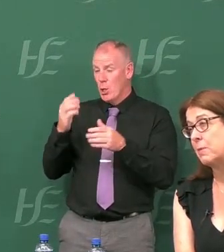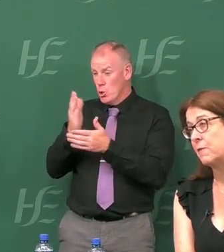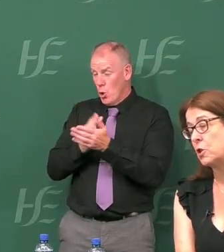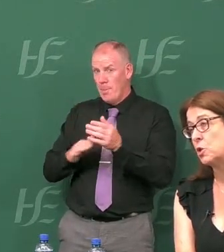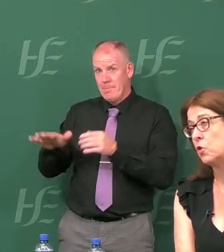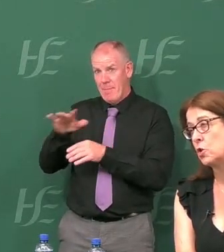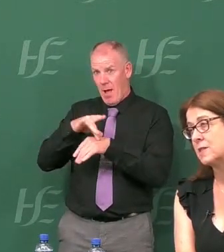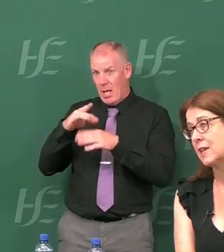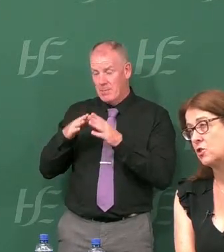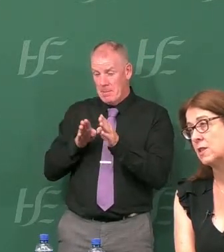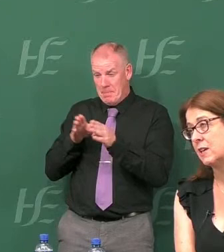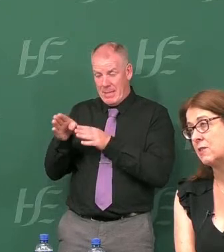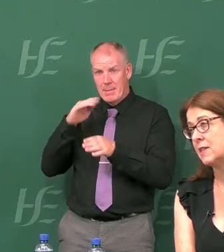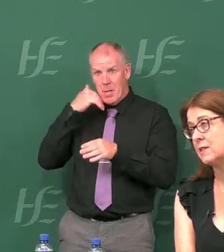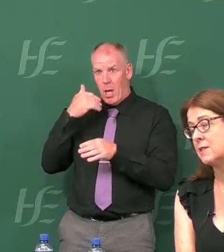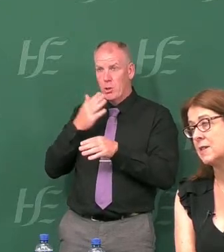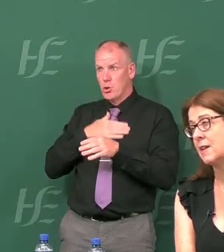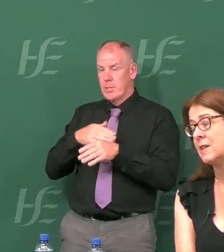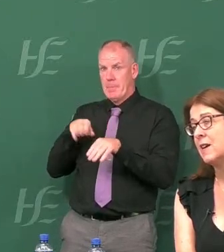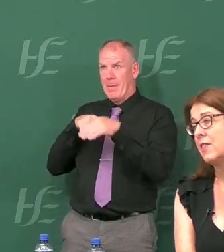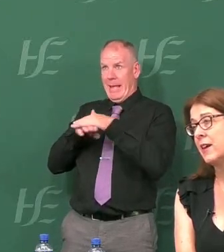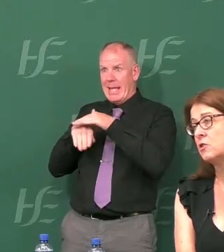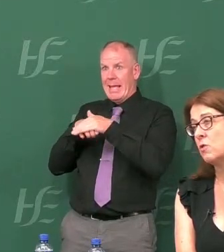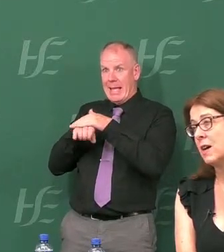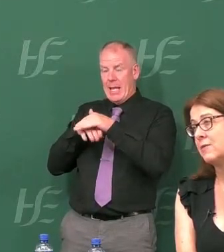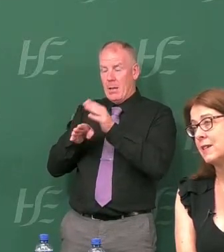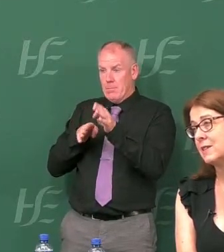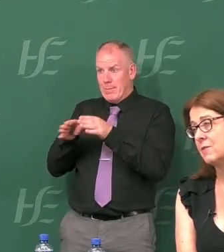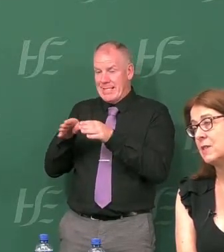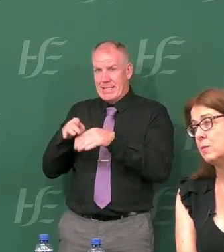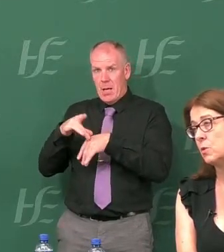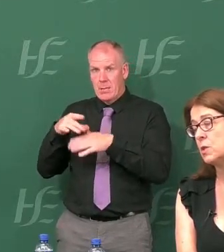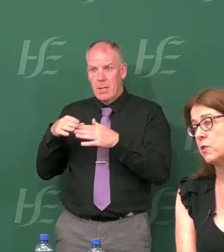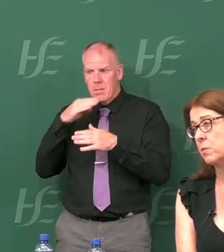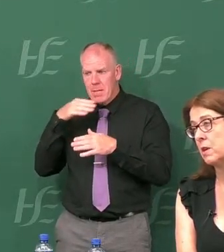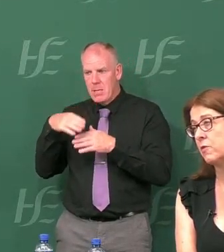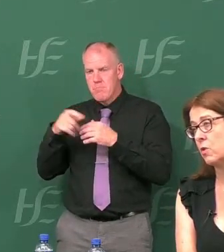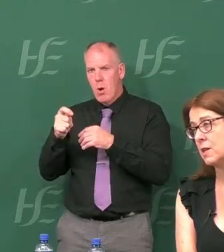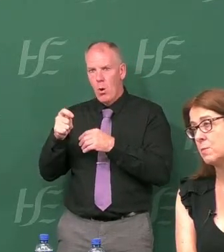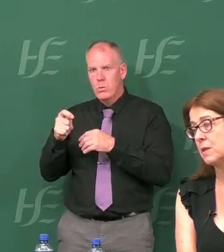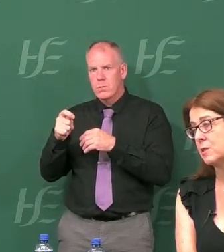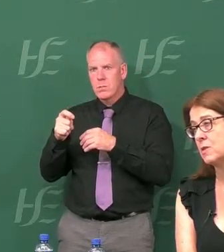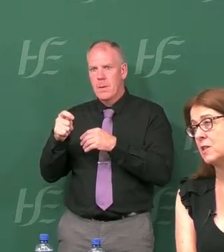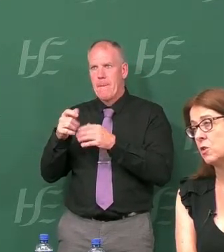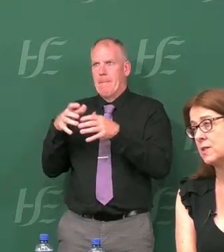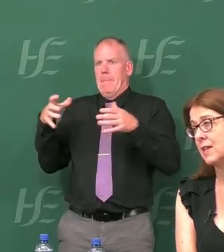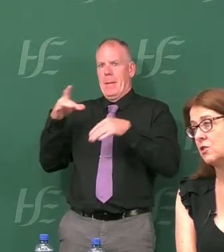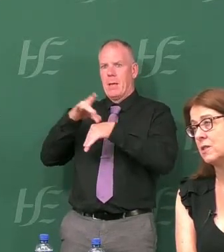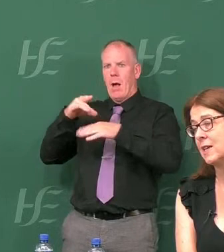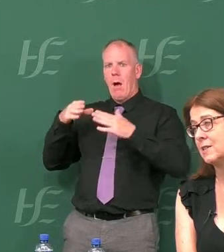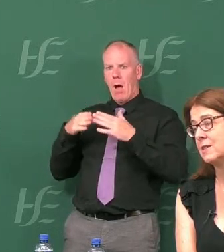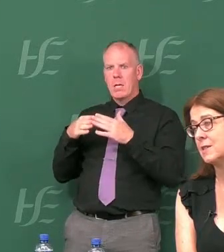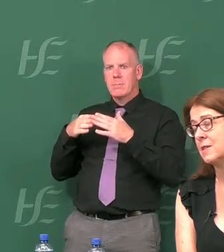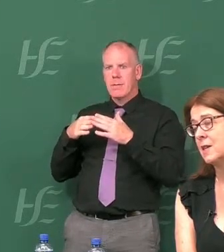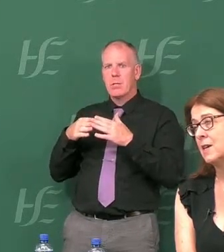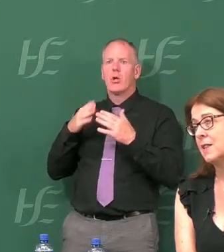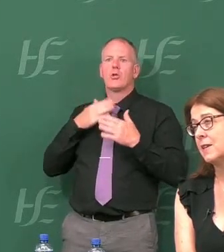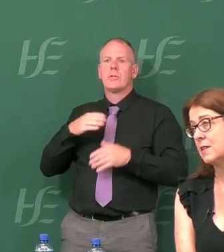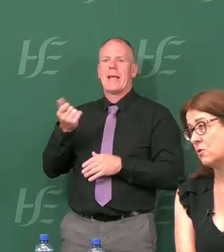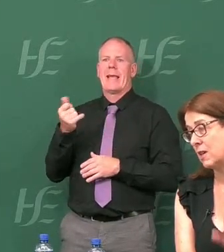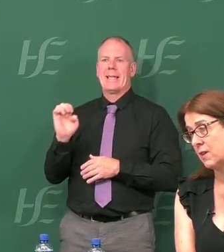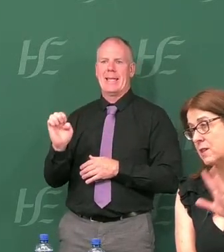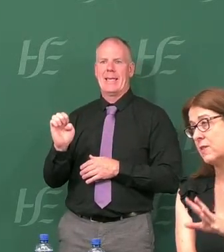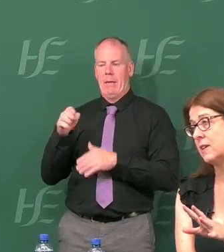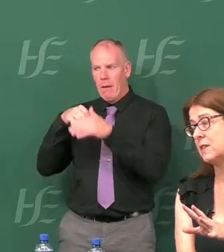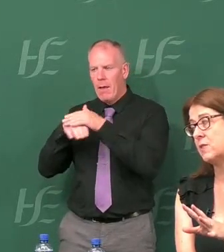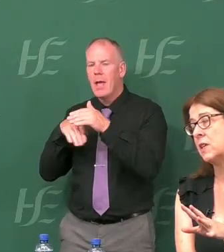busy by virtue of unscheduled care attendances, and that drives activity in most of our Model 4 hospitals. So it's the unscheduled attendances